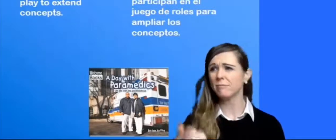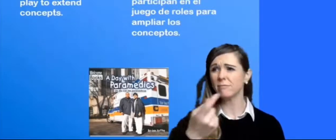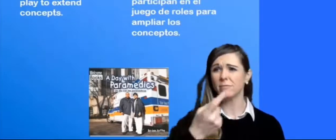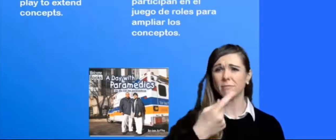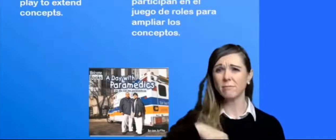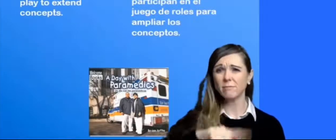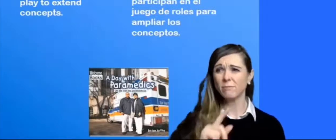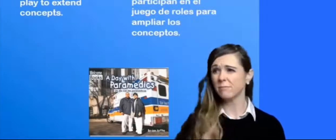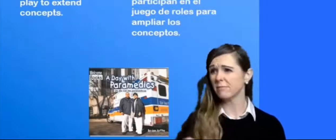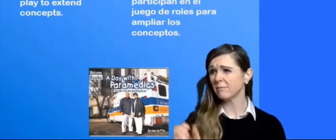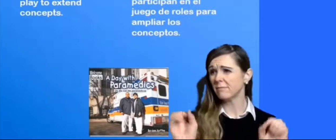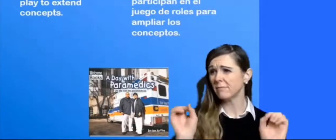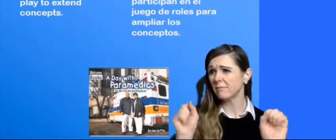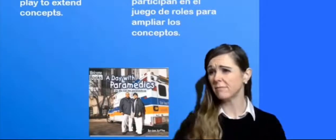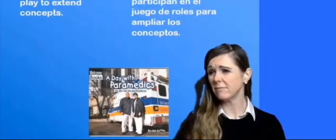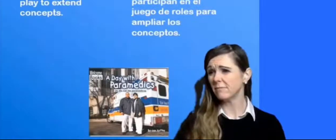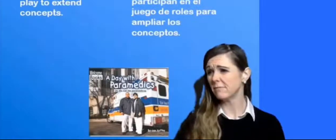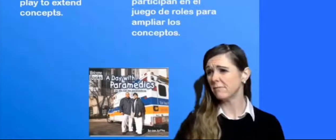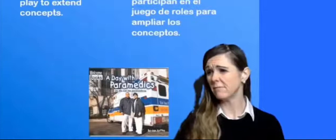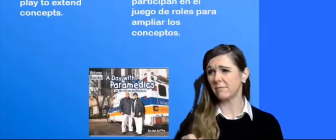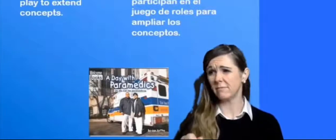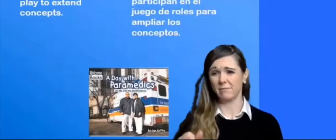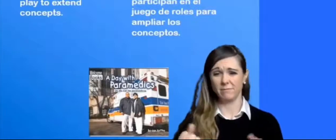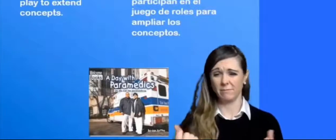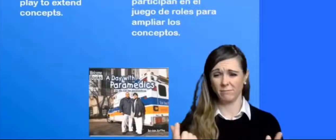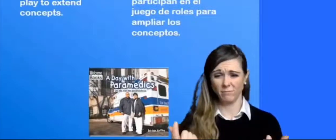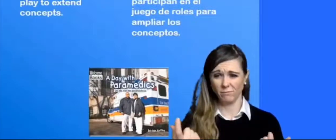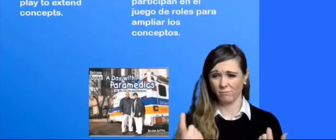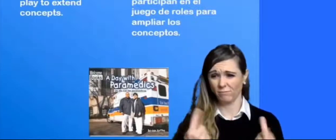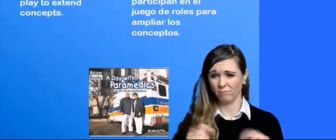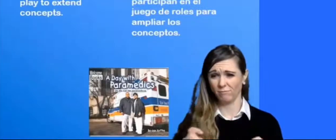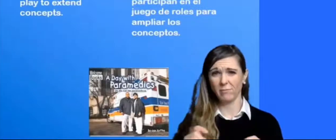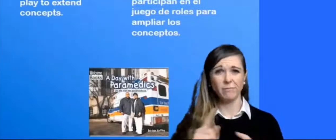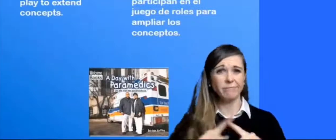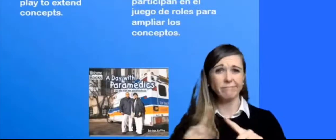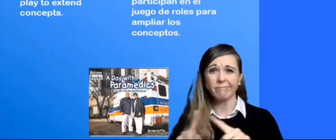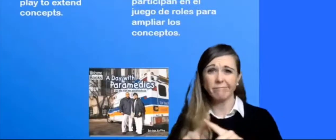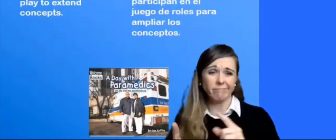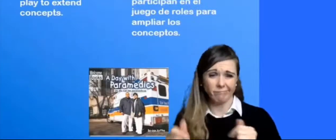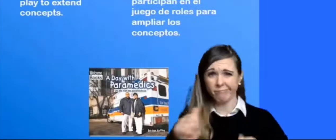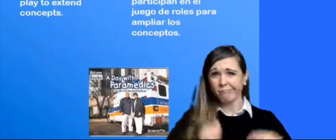understand the characters better and where they're coming from.